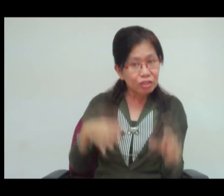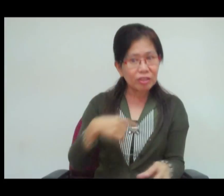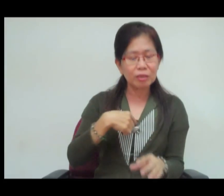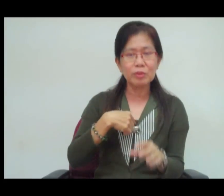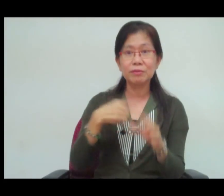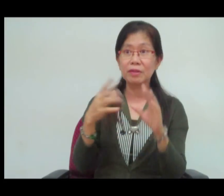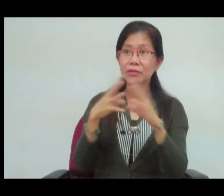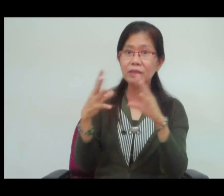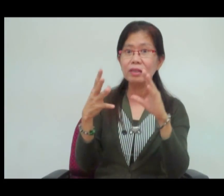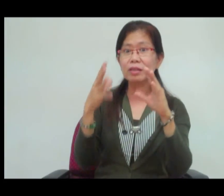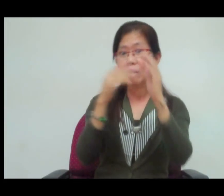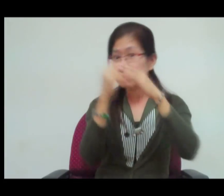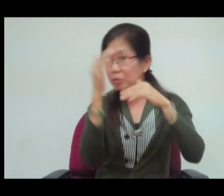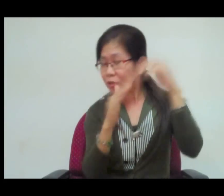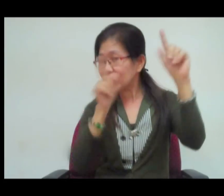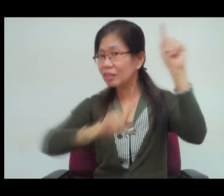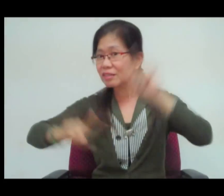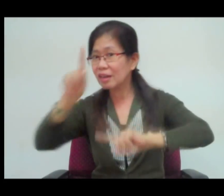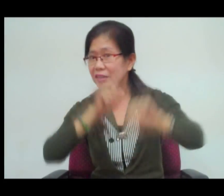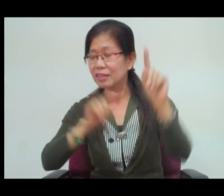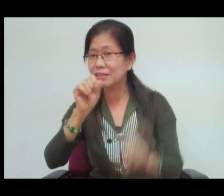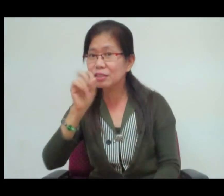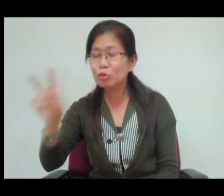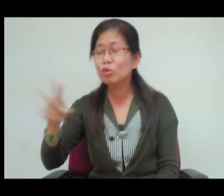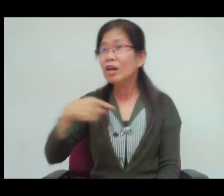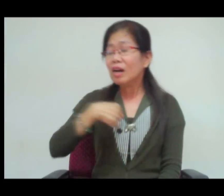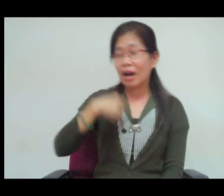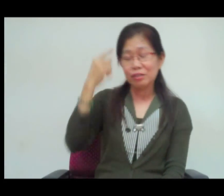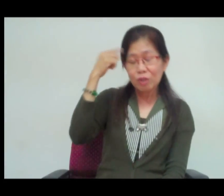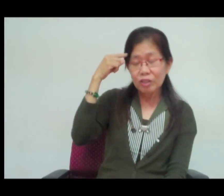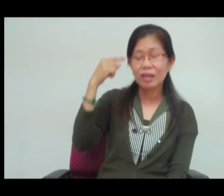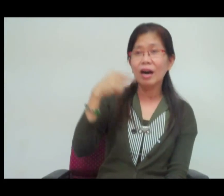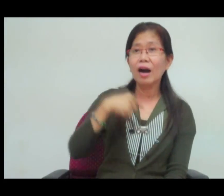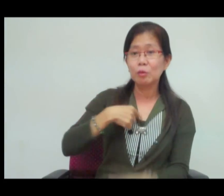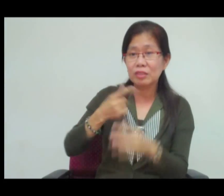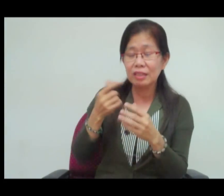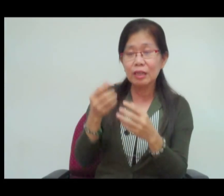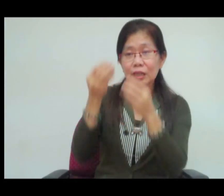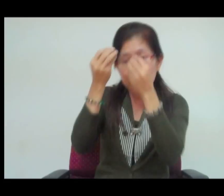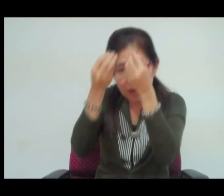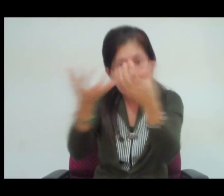was very comfortable signing in C2. I thought I was imparting so